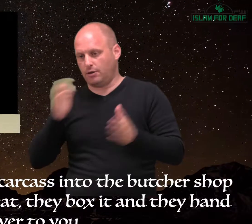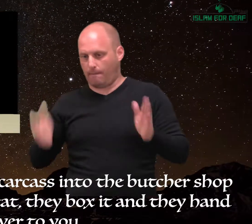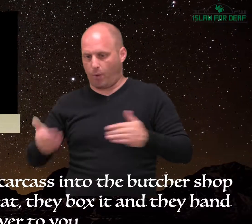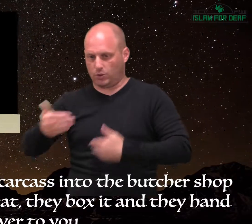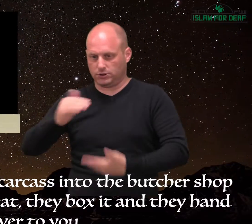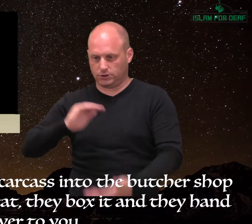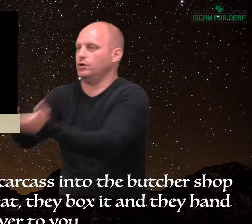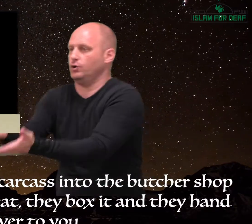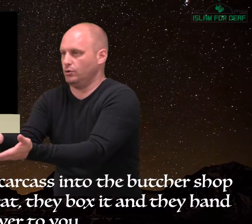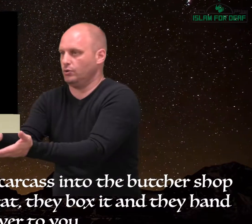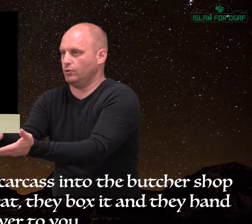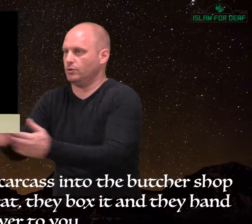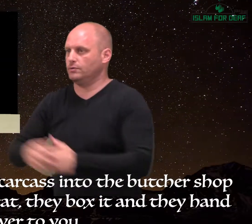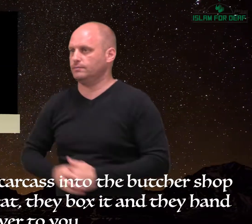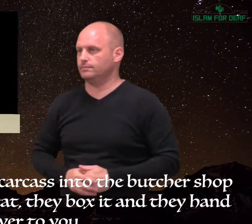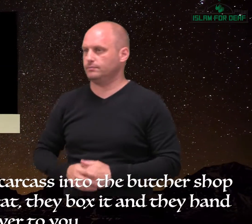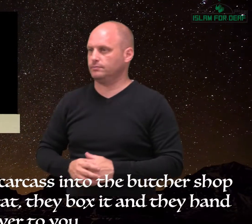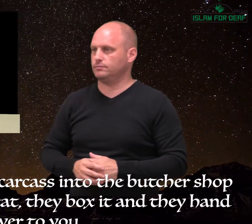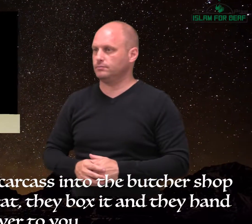and they hand over to you.